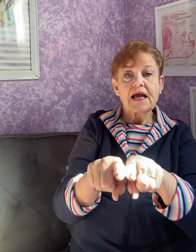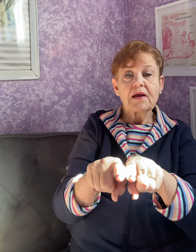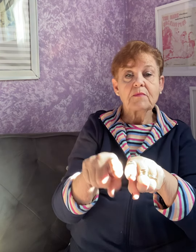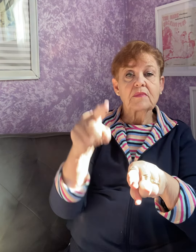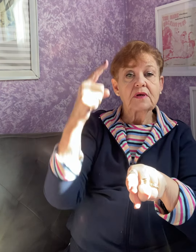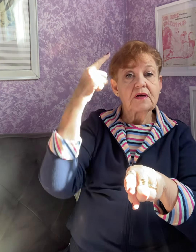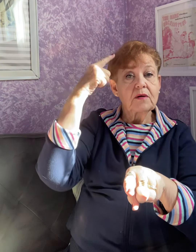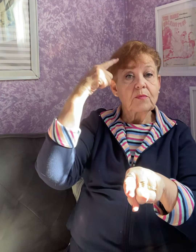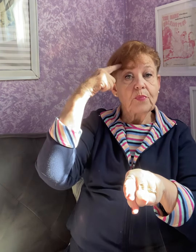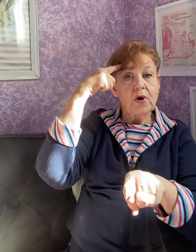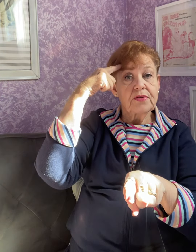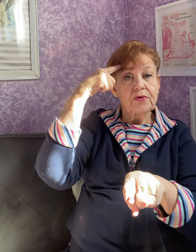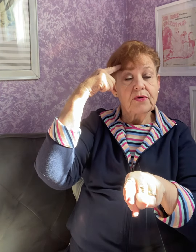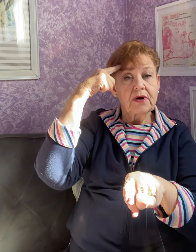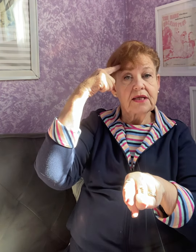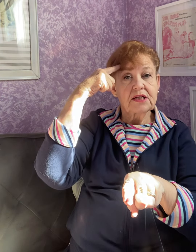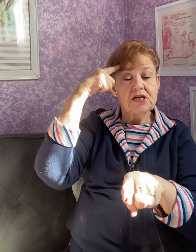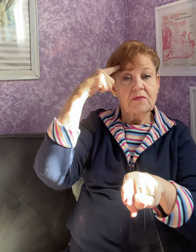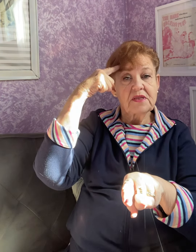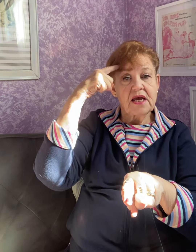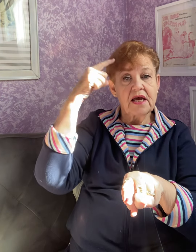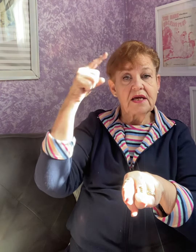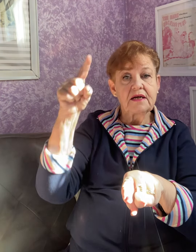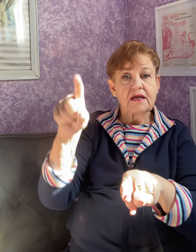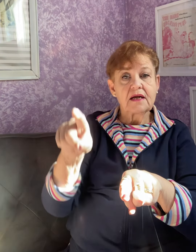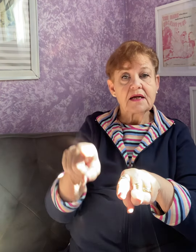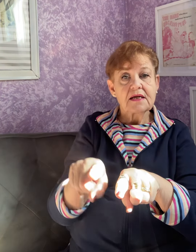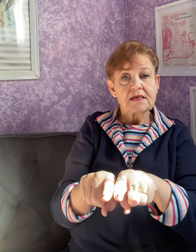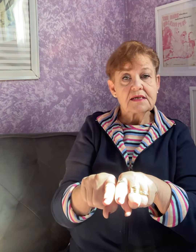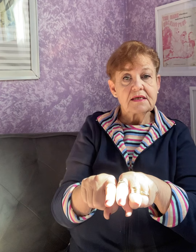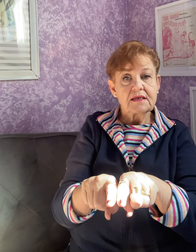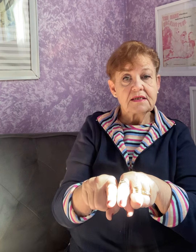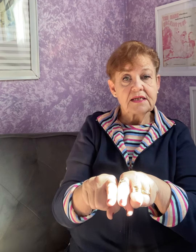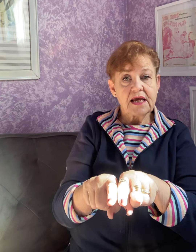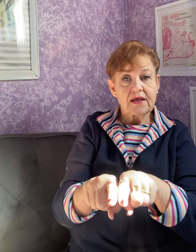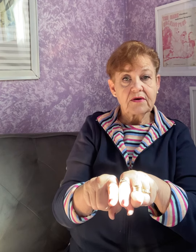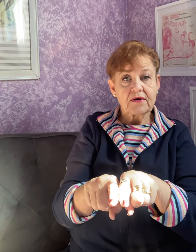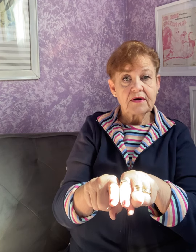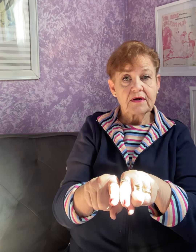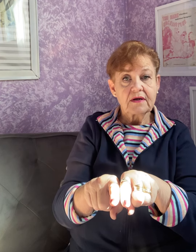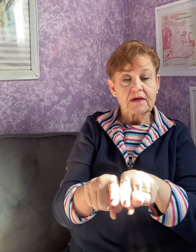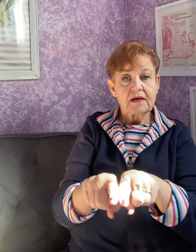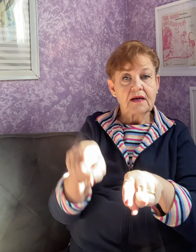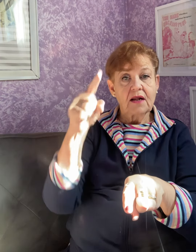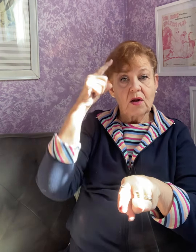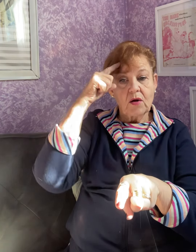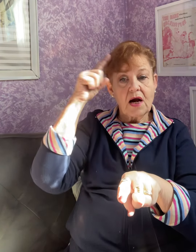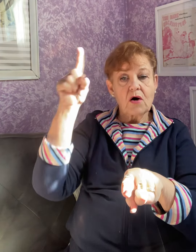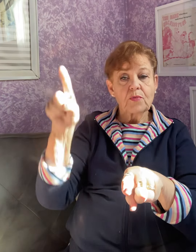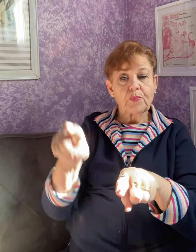same. Brother at the top of the head, together. Our